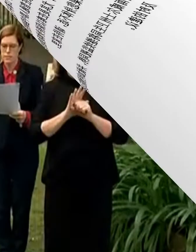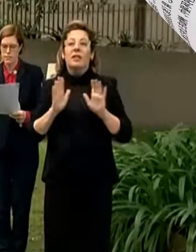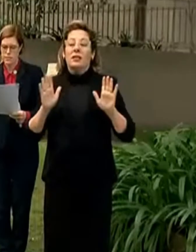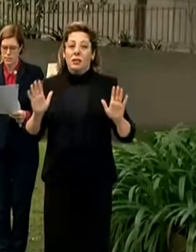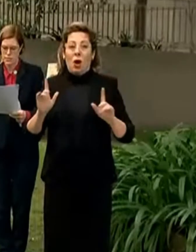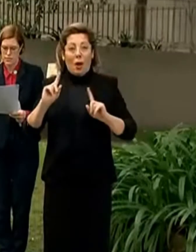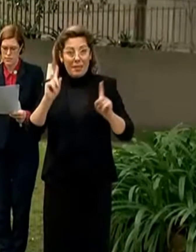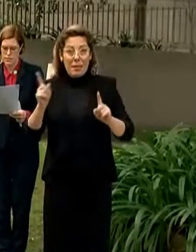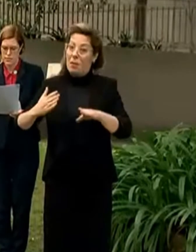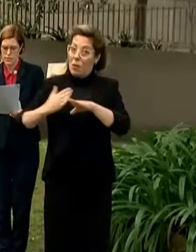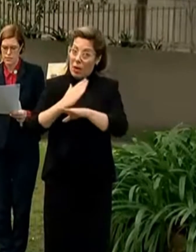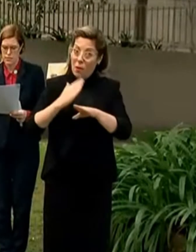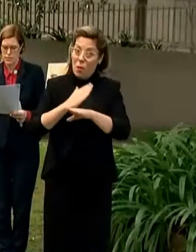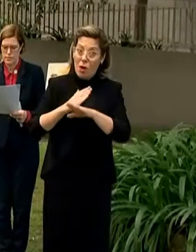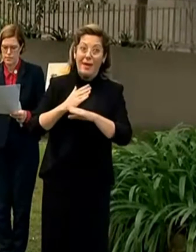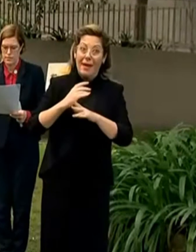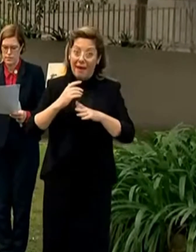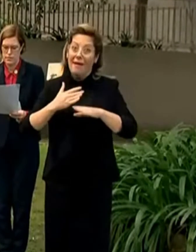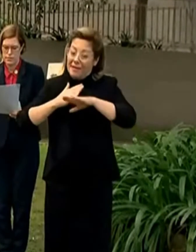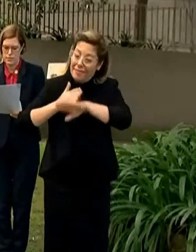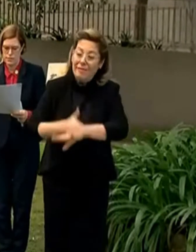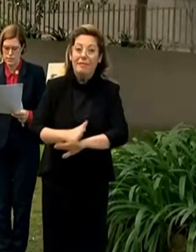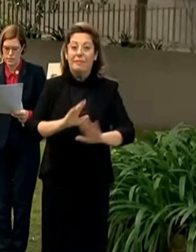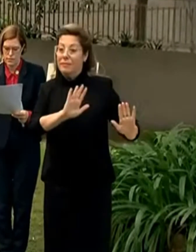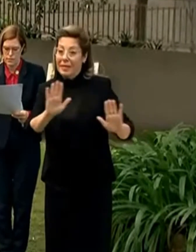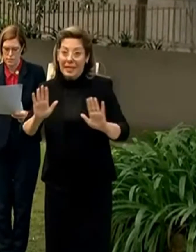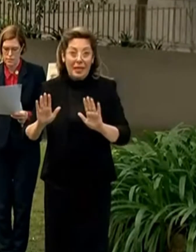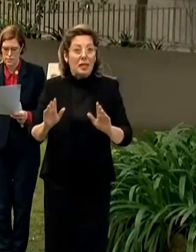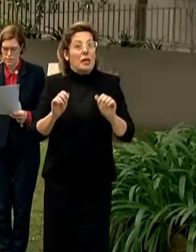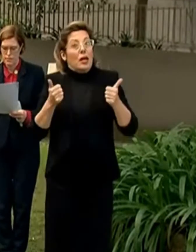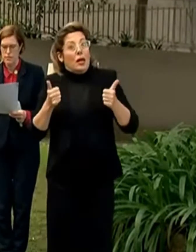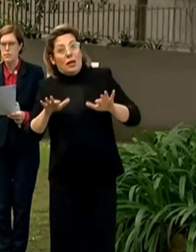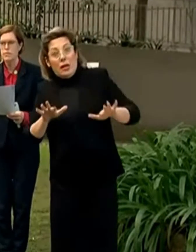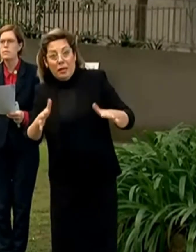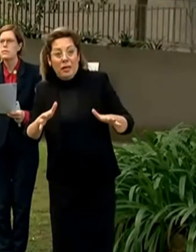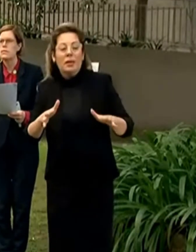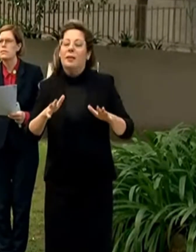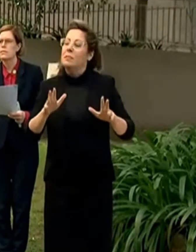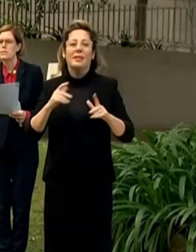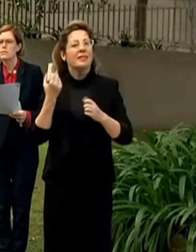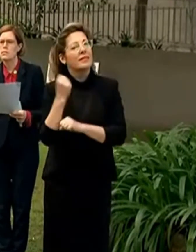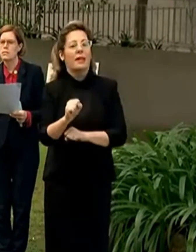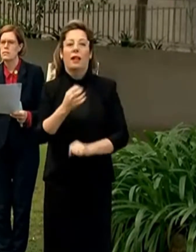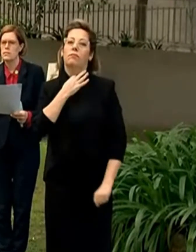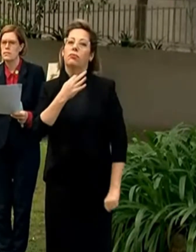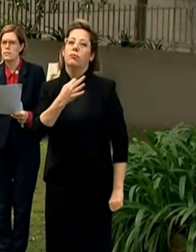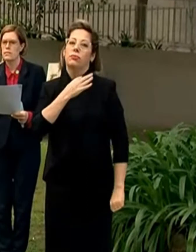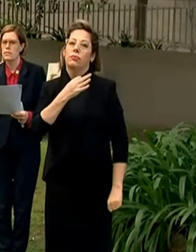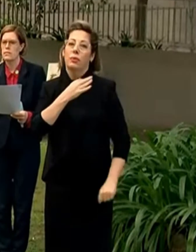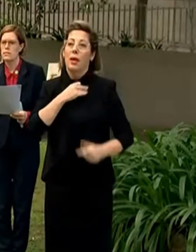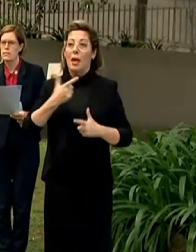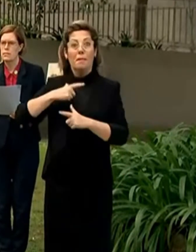Wales Premier Gladys Berejiklian is speaking. Wales, whilst ever Victoria is in the situation it's in,